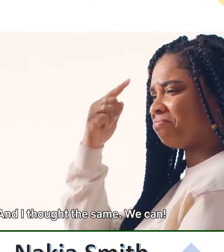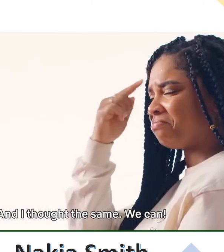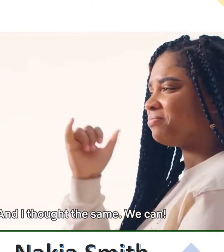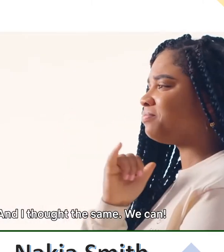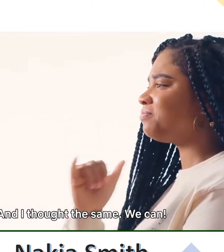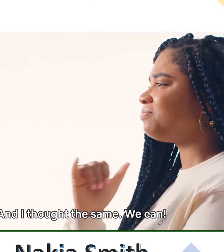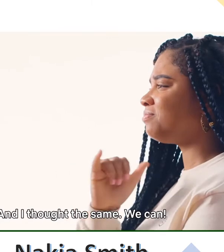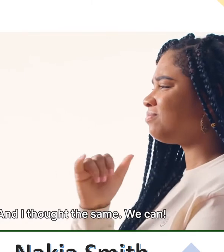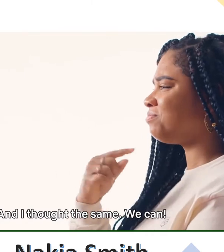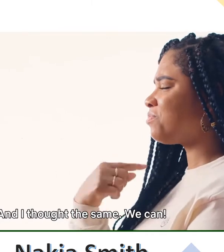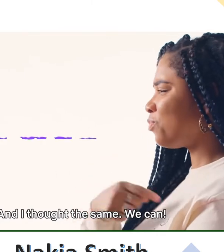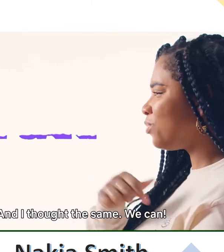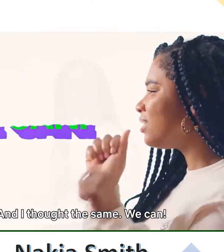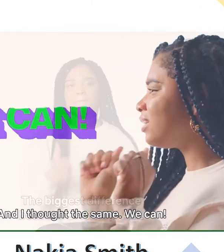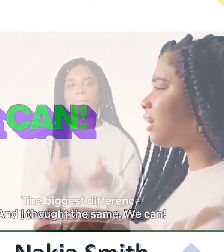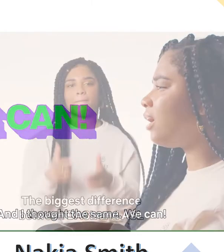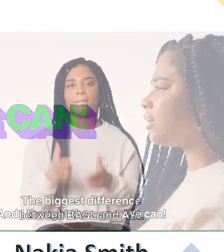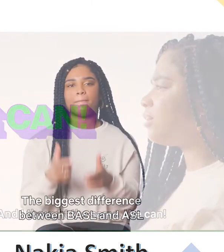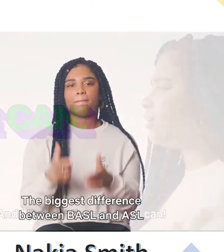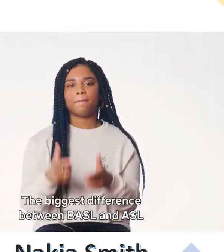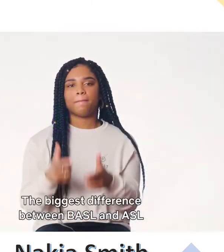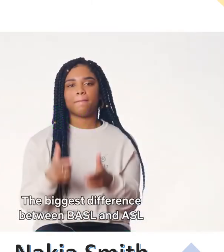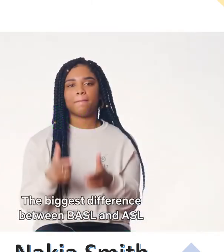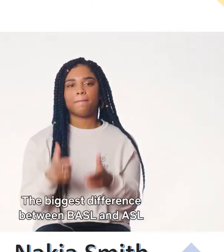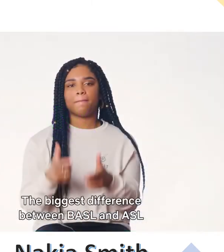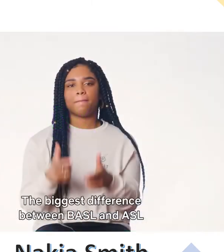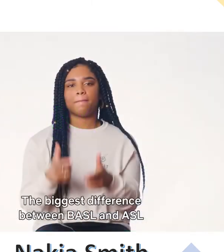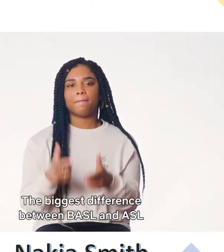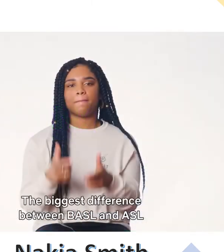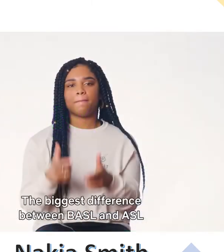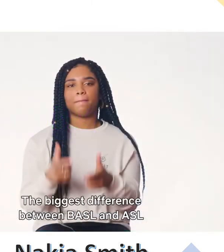And I thought, the same. We can.